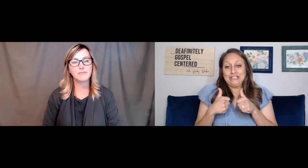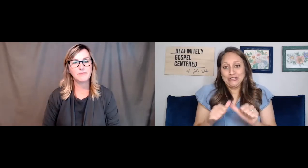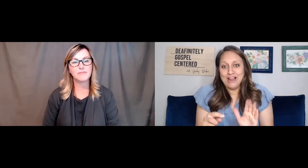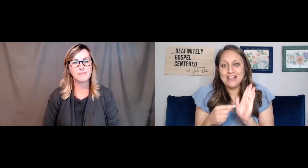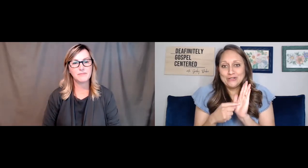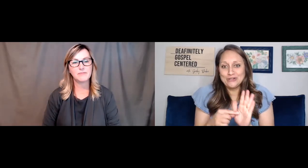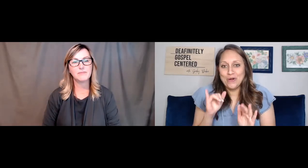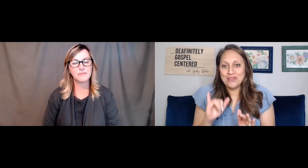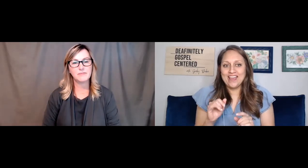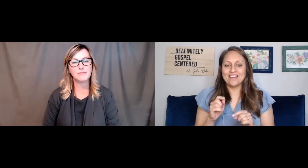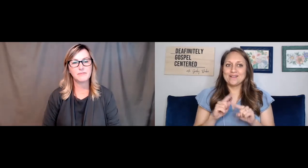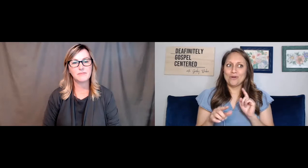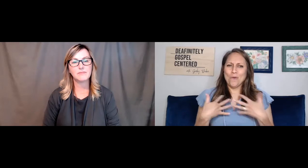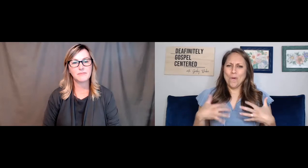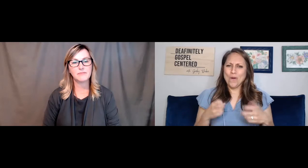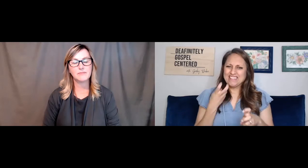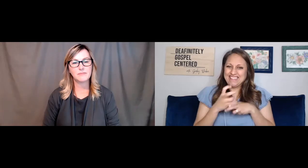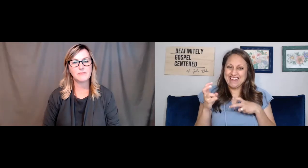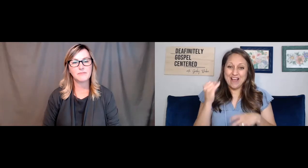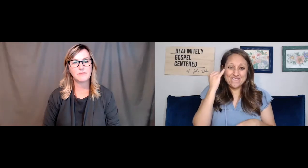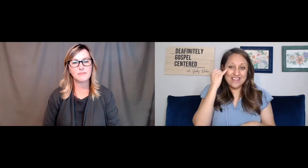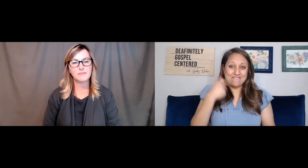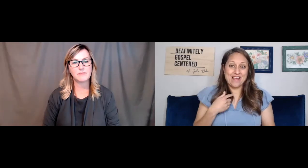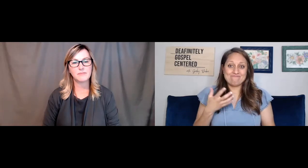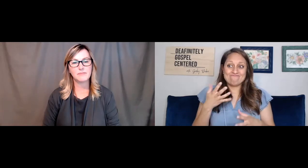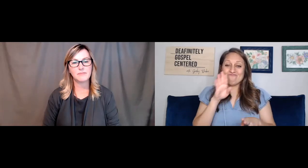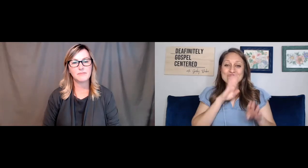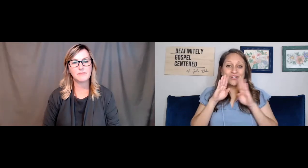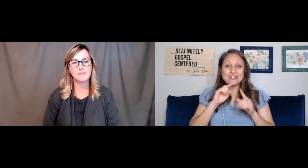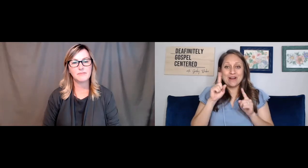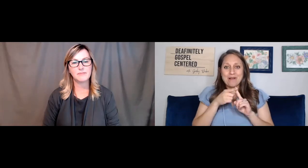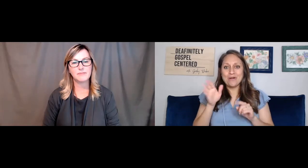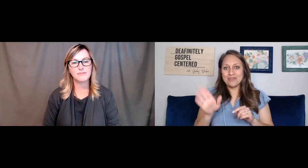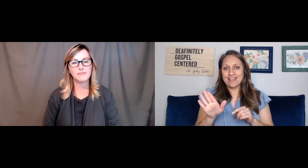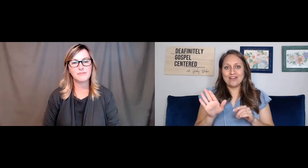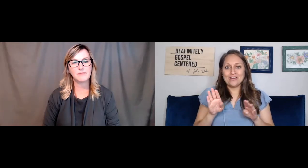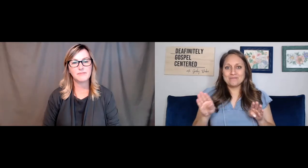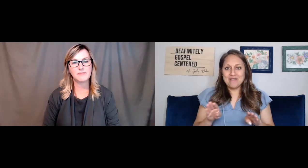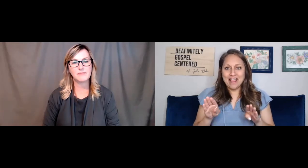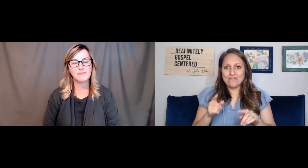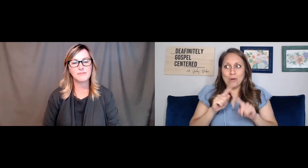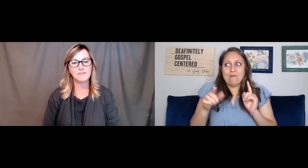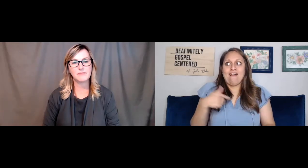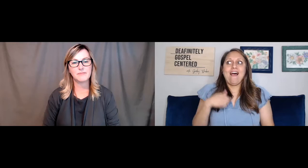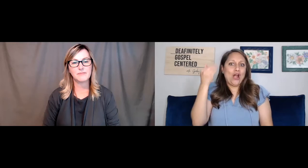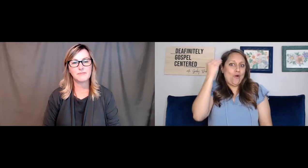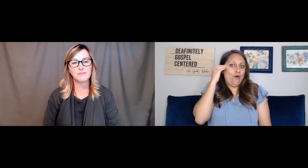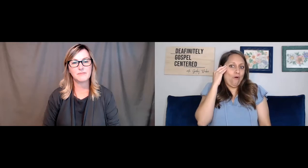and trying so hard to show that forgiveness. If I'm frustrated about their